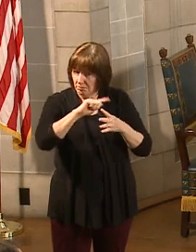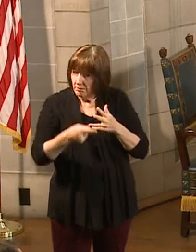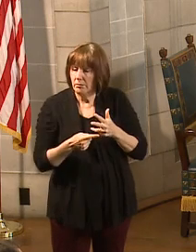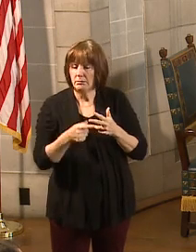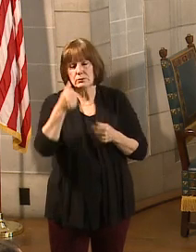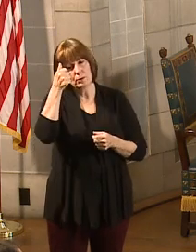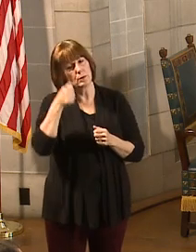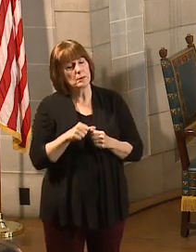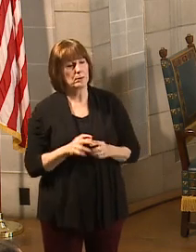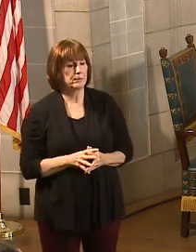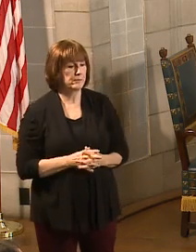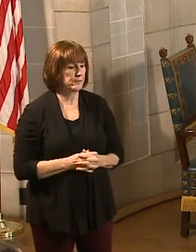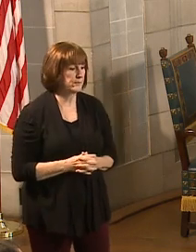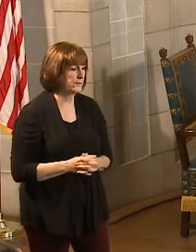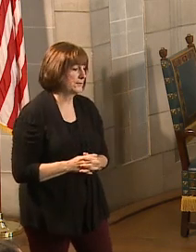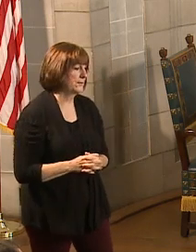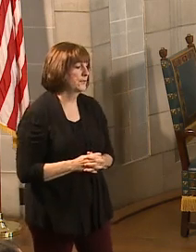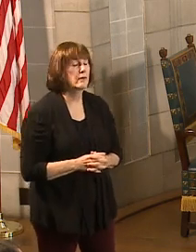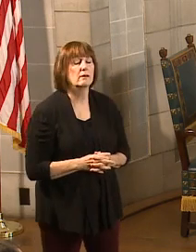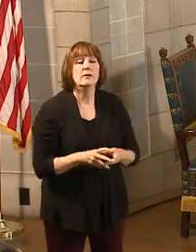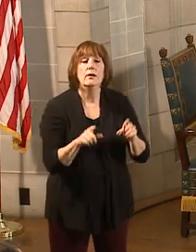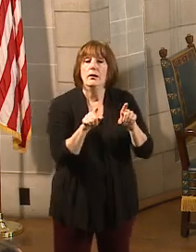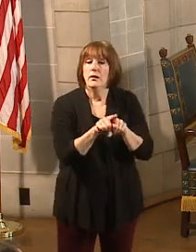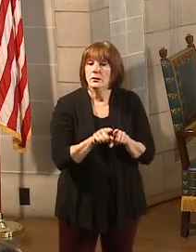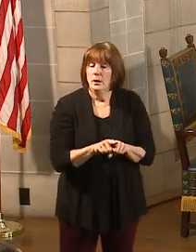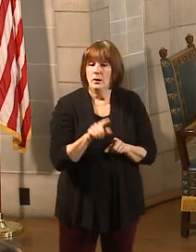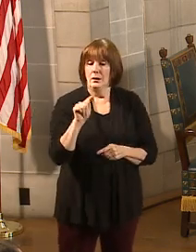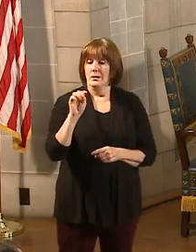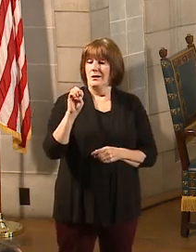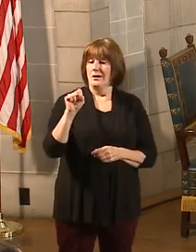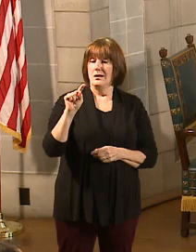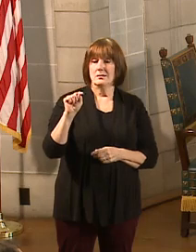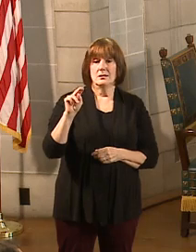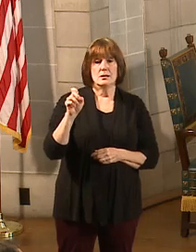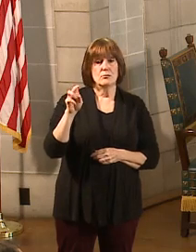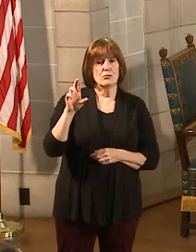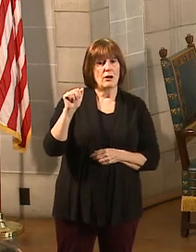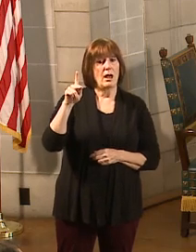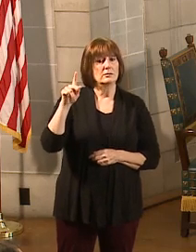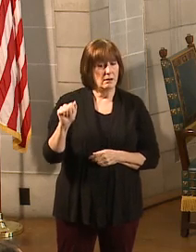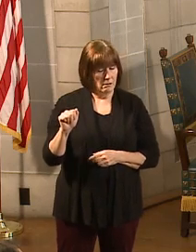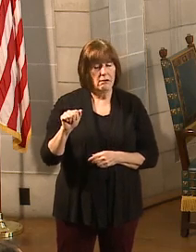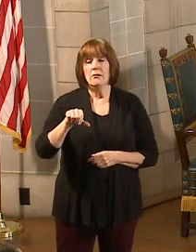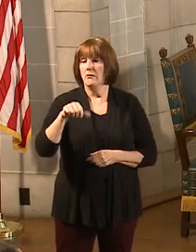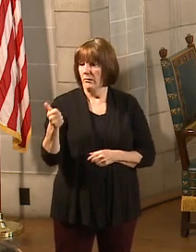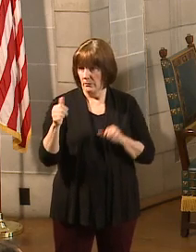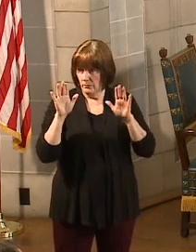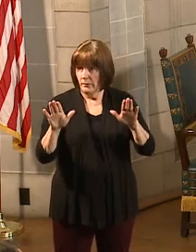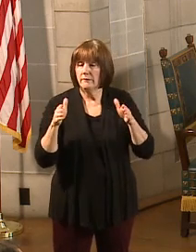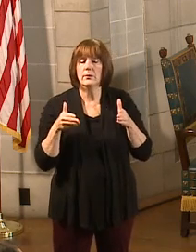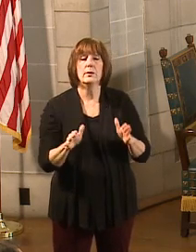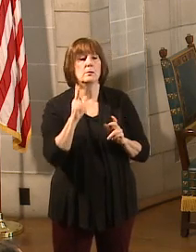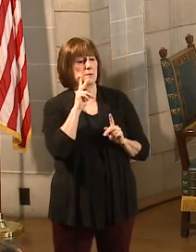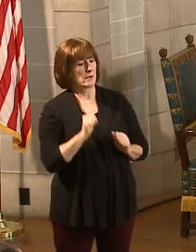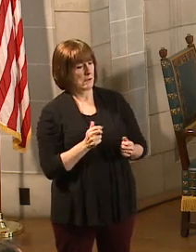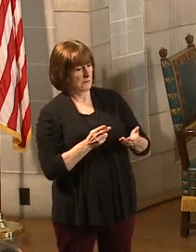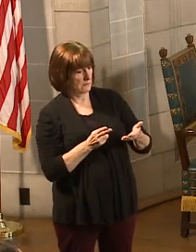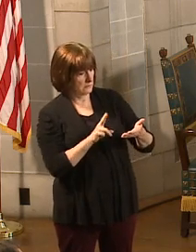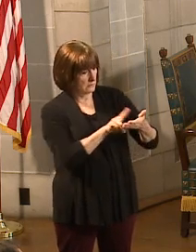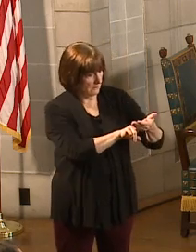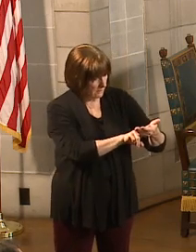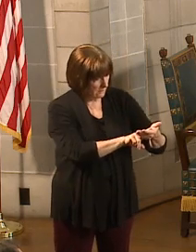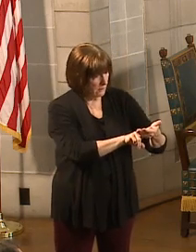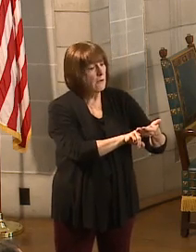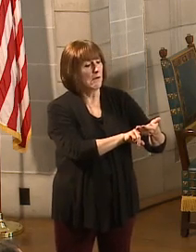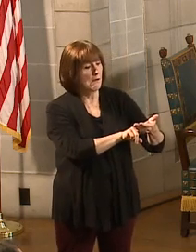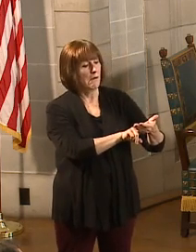keep that in mind. Also, I want to talk about Test Nebraska. That's another great way for people to sign up and be able to fight